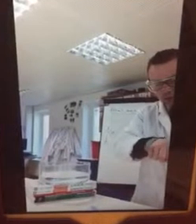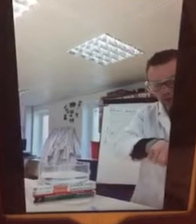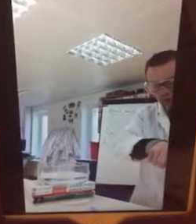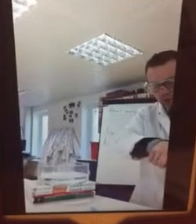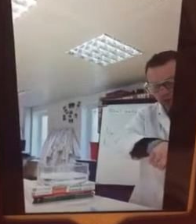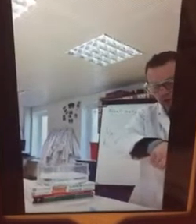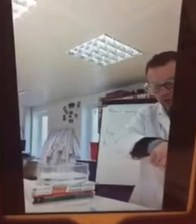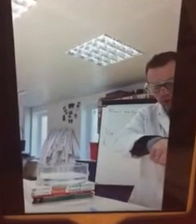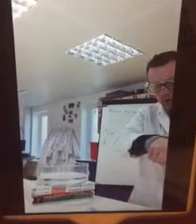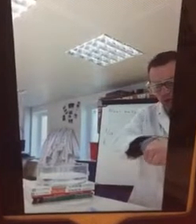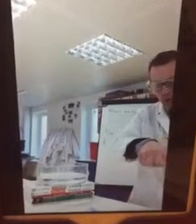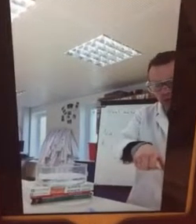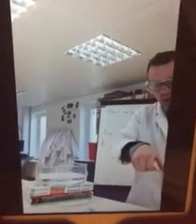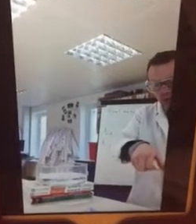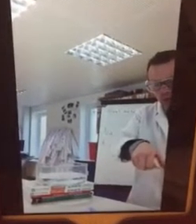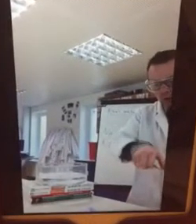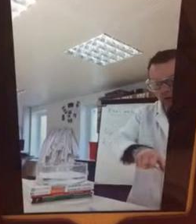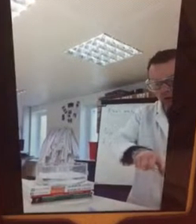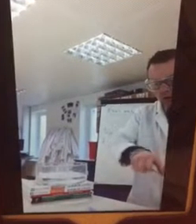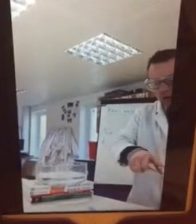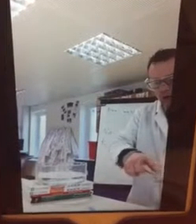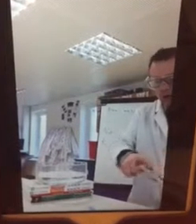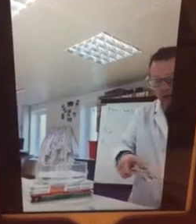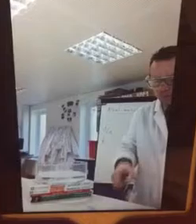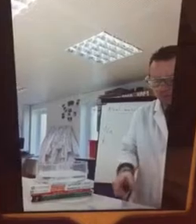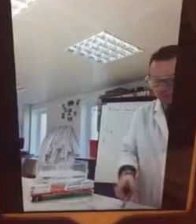I'll just get this one out so we can have a look at it.